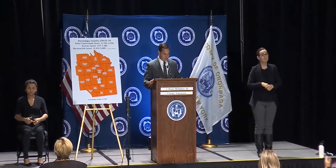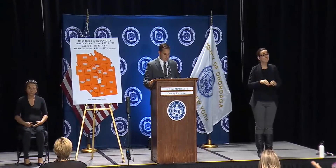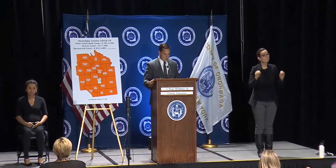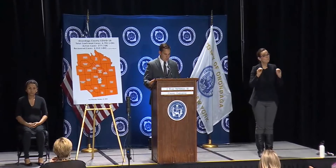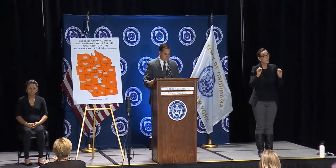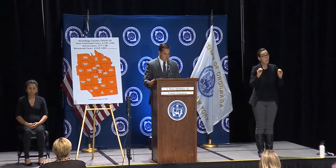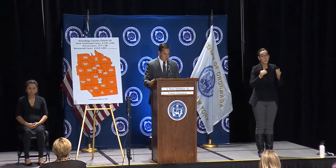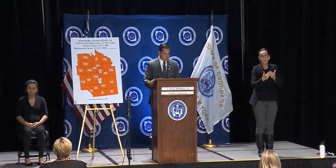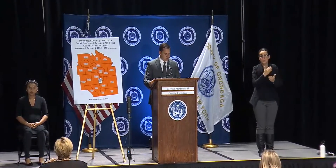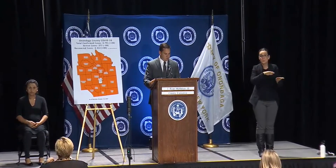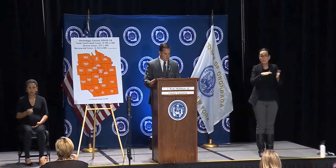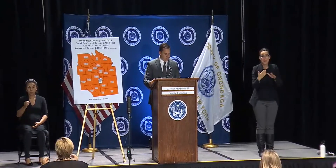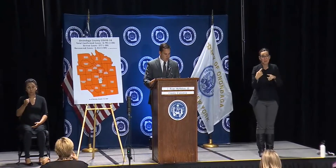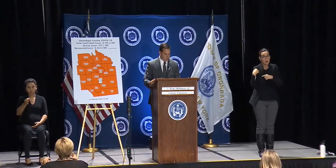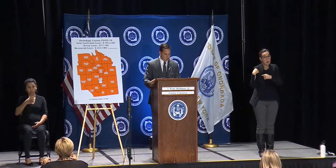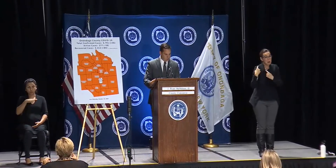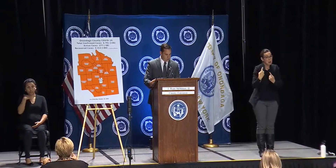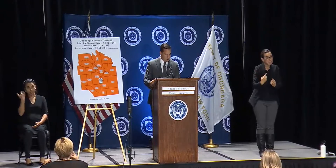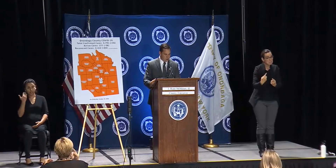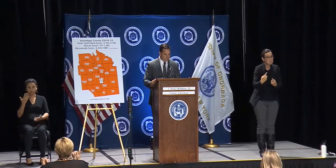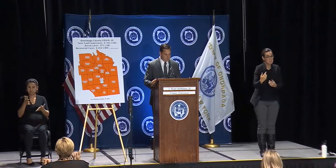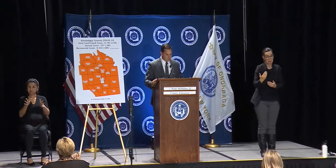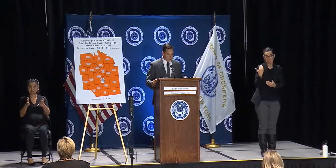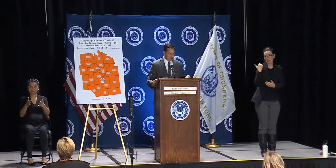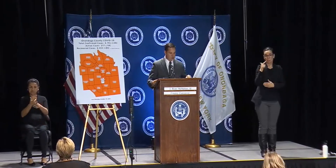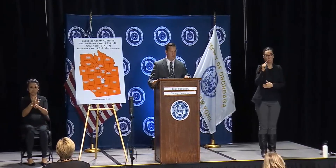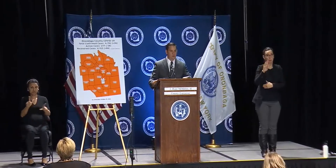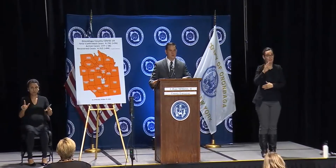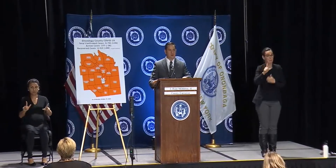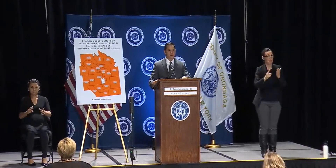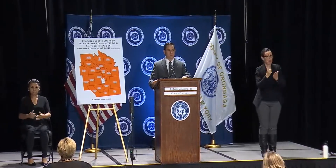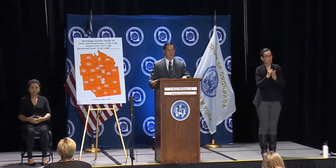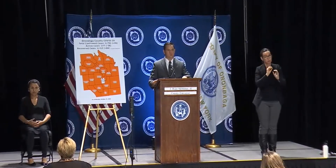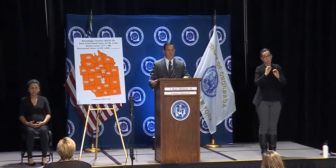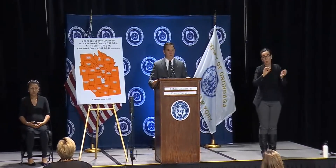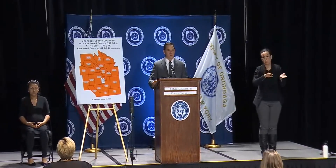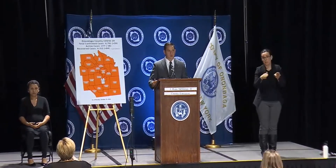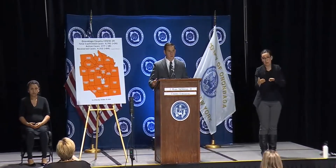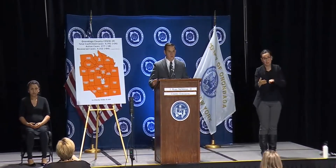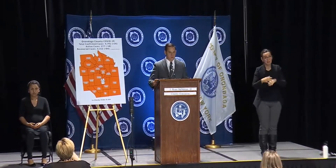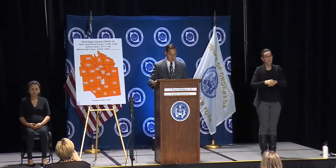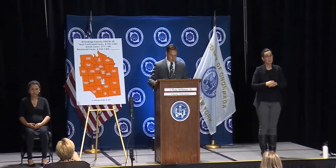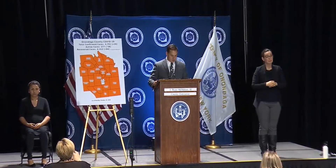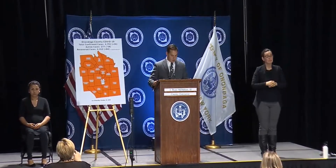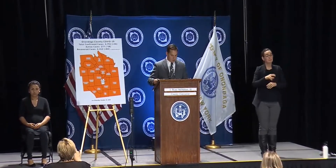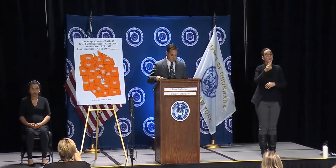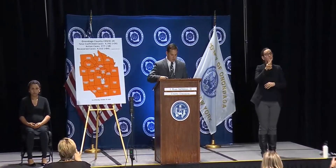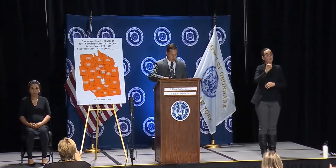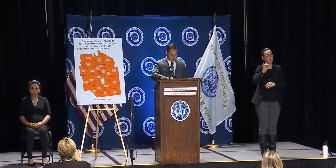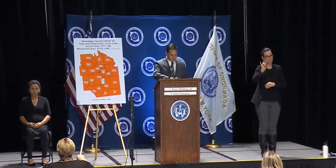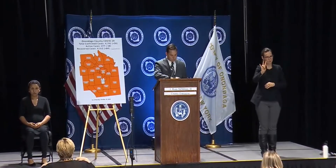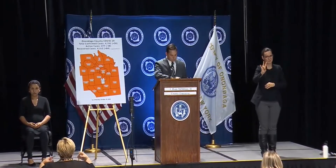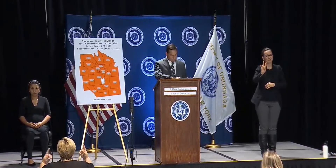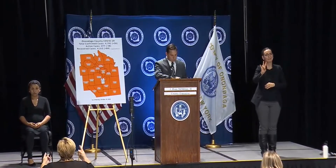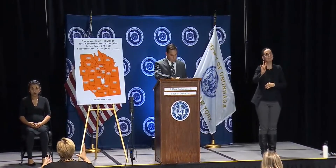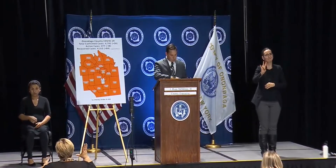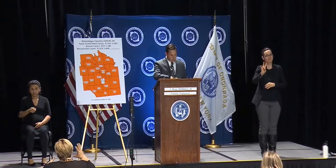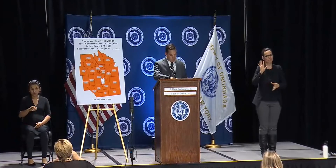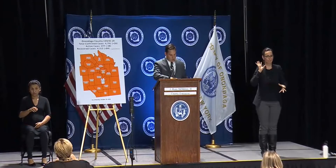last 24 hours. Still at 207 neighbors we've lost during the pandemic.